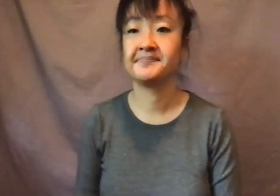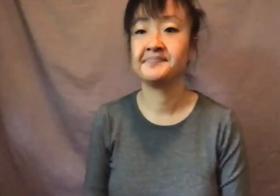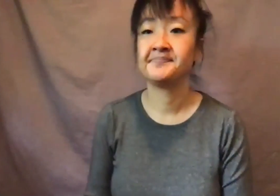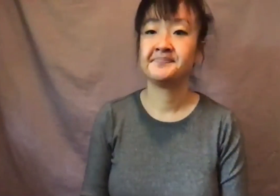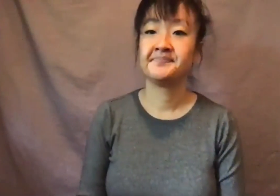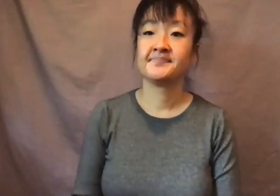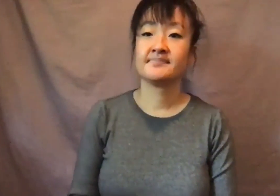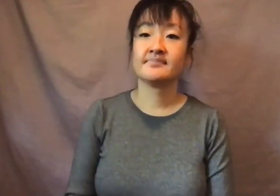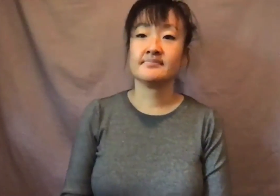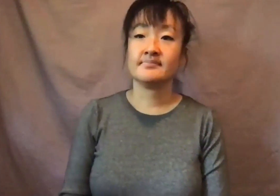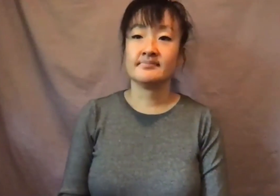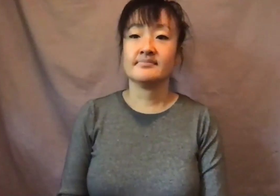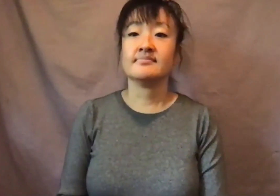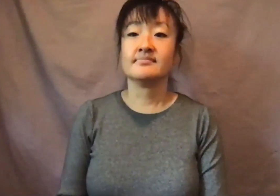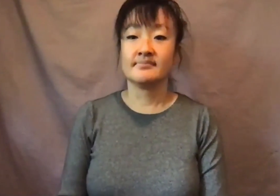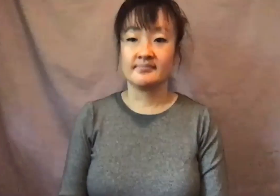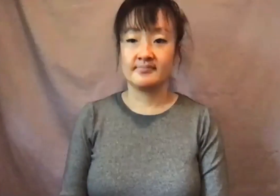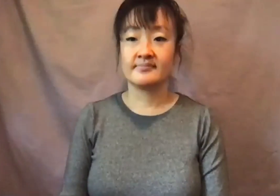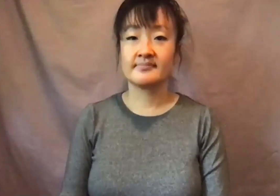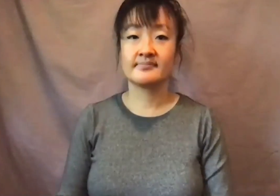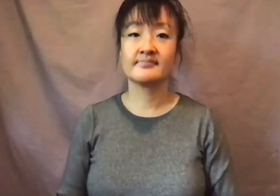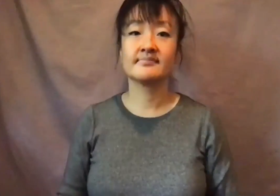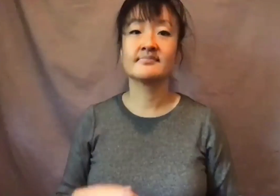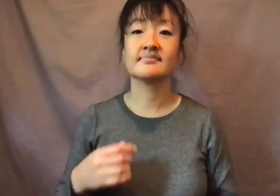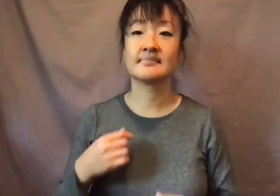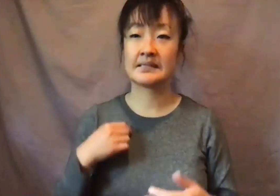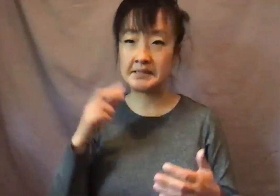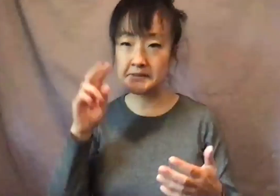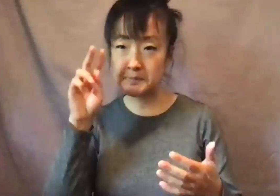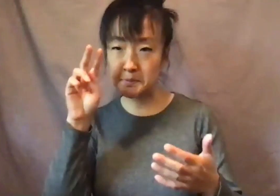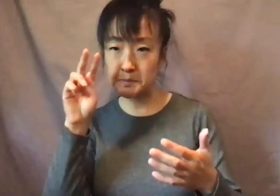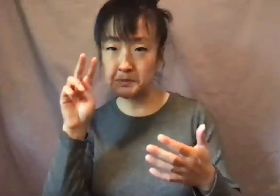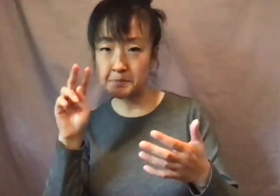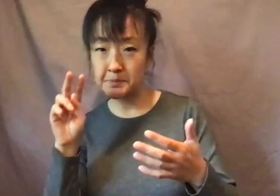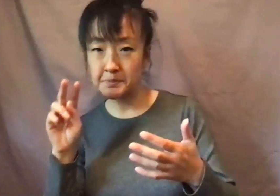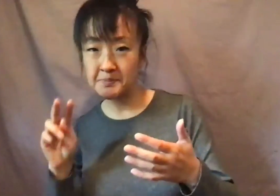I'm going to take that prompt down so I could read the chat and see some faces.